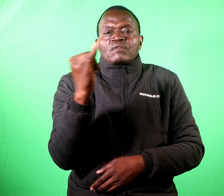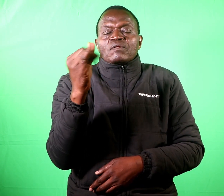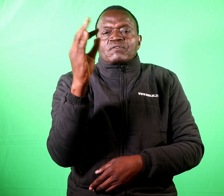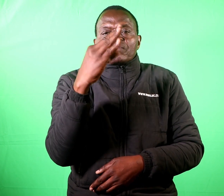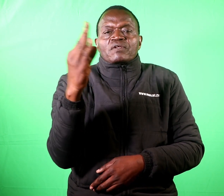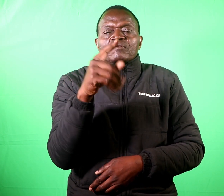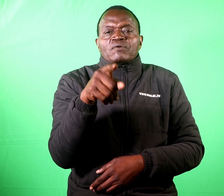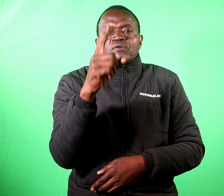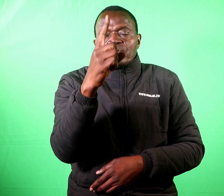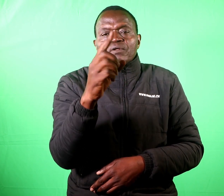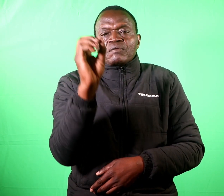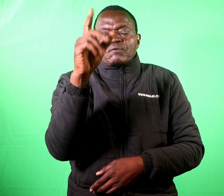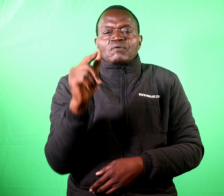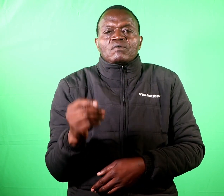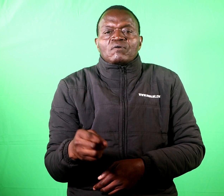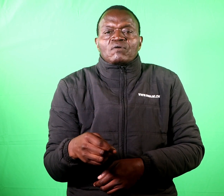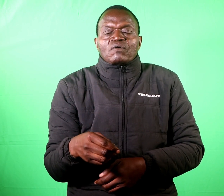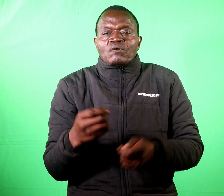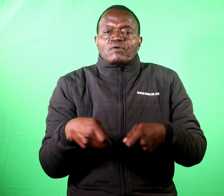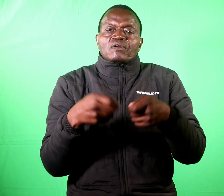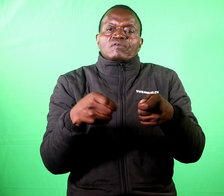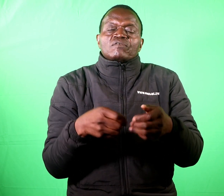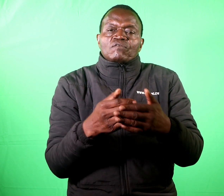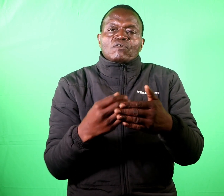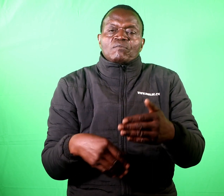30.1%. Remittances or gifts from within Zimbabwe,